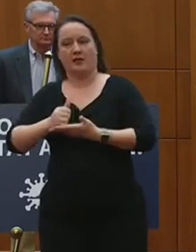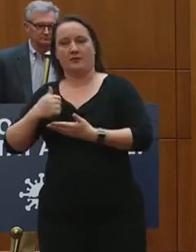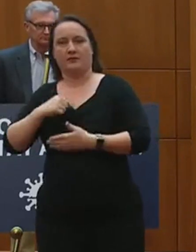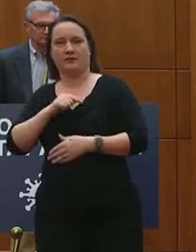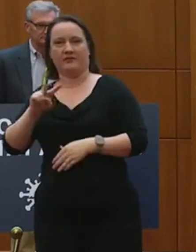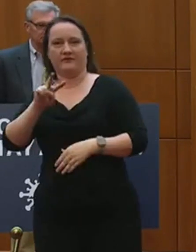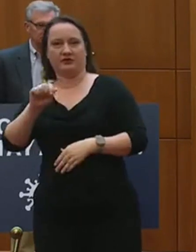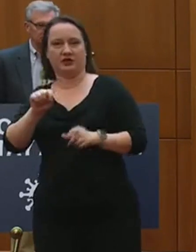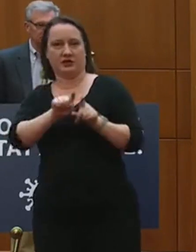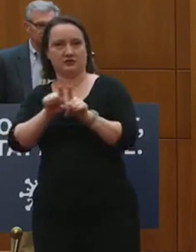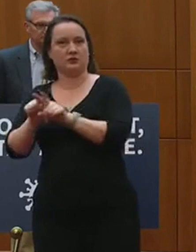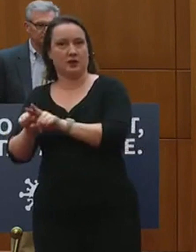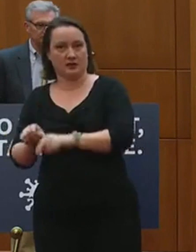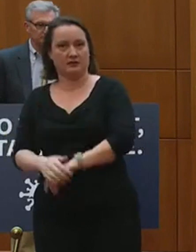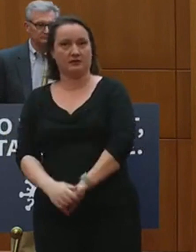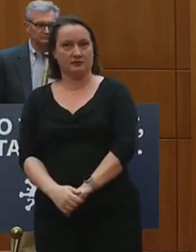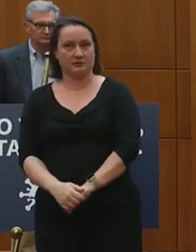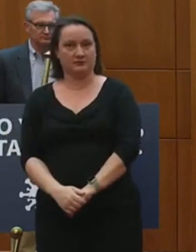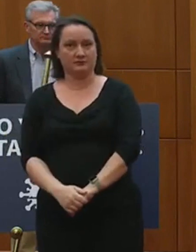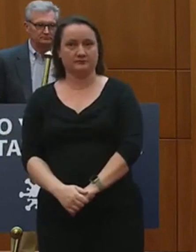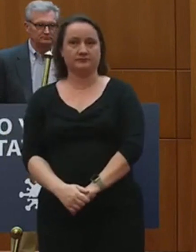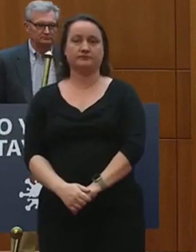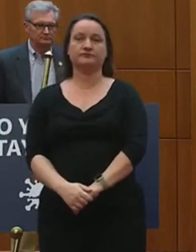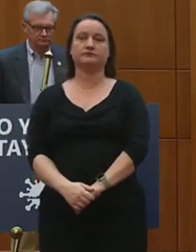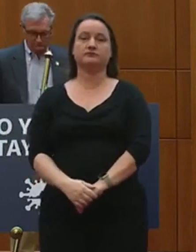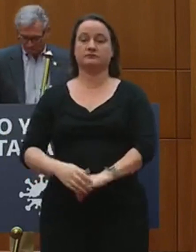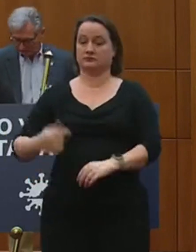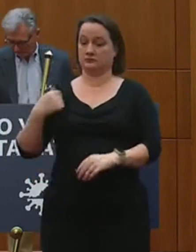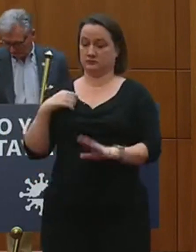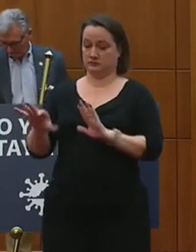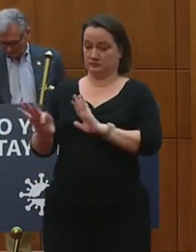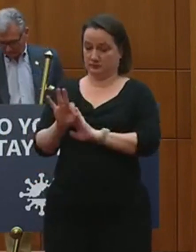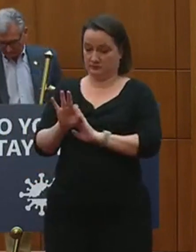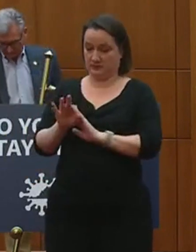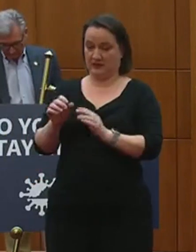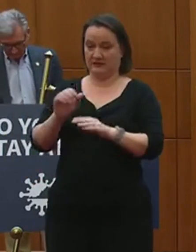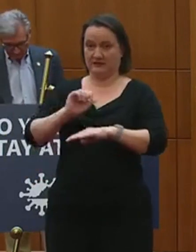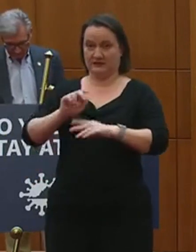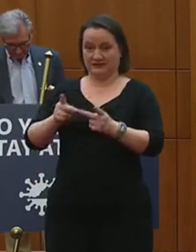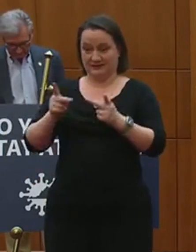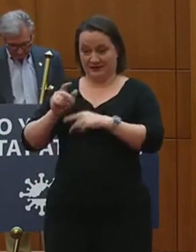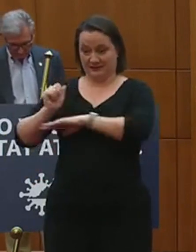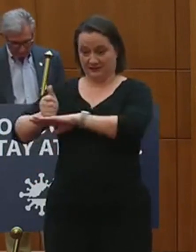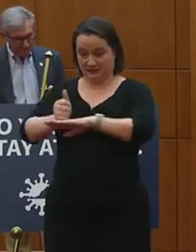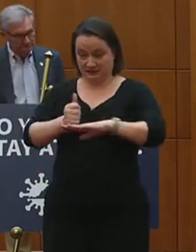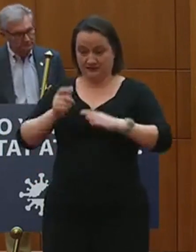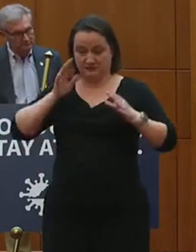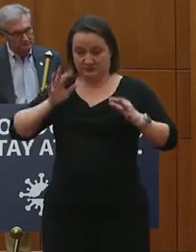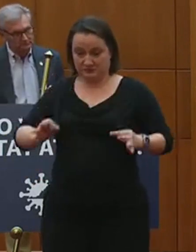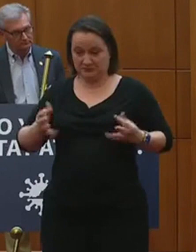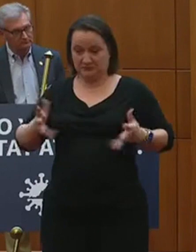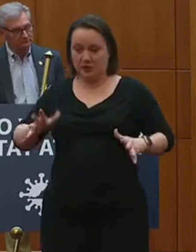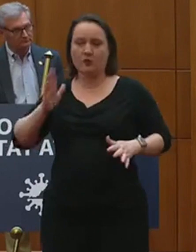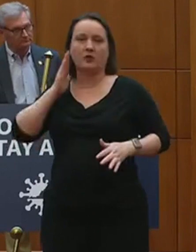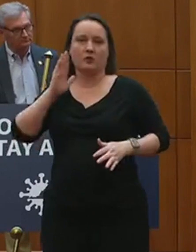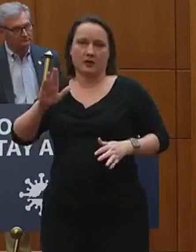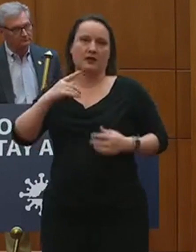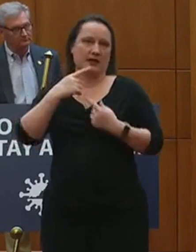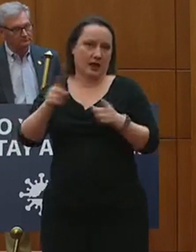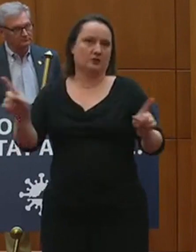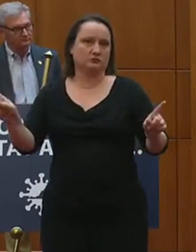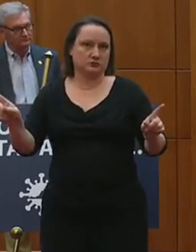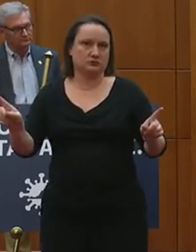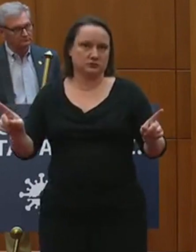well. When we have chosen sites, we will announce them. In other updates, we have made